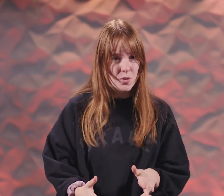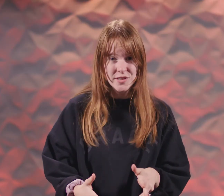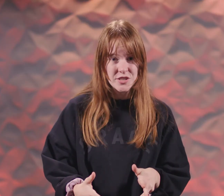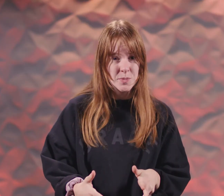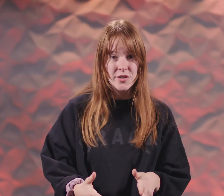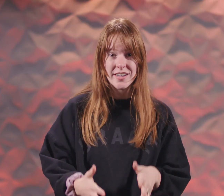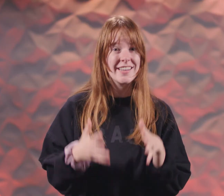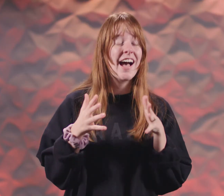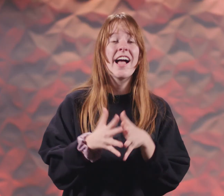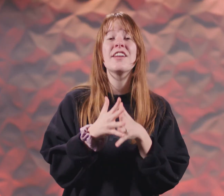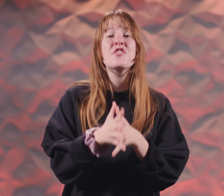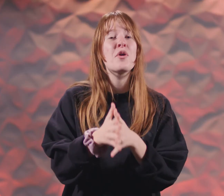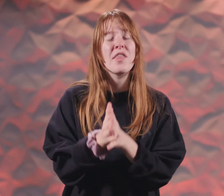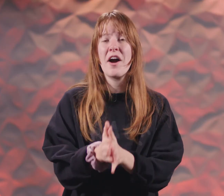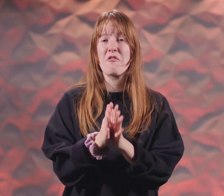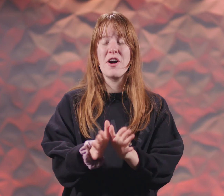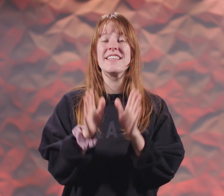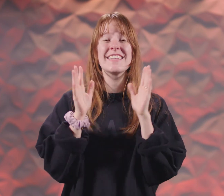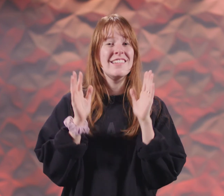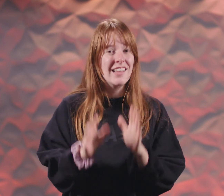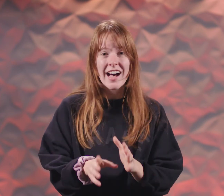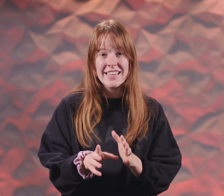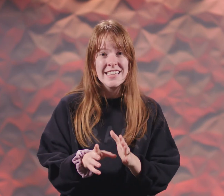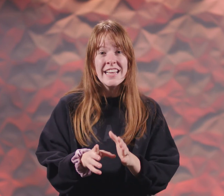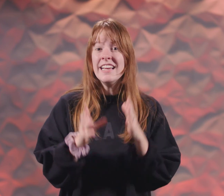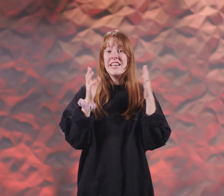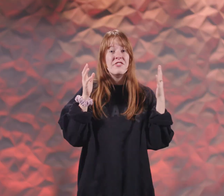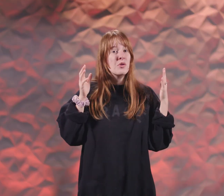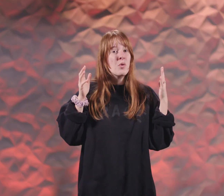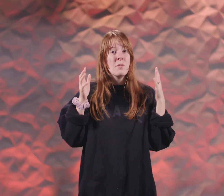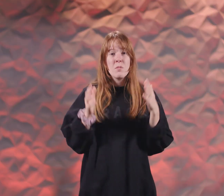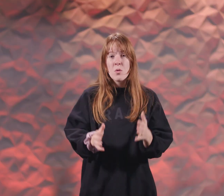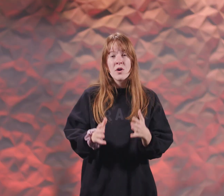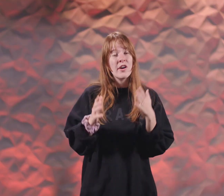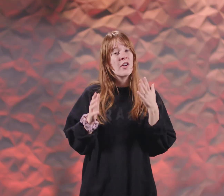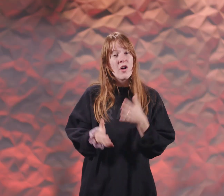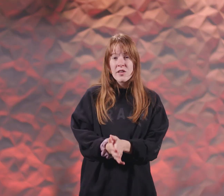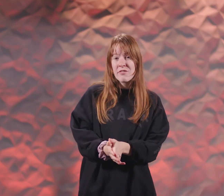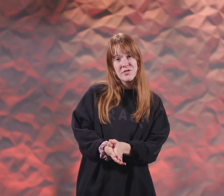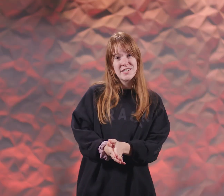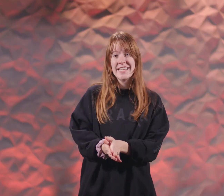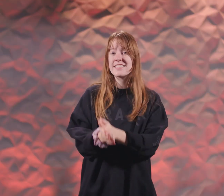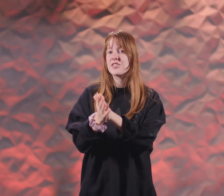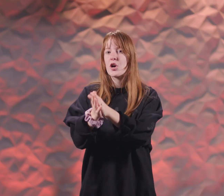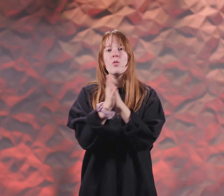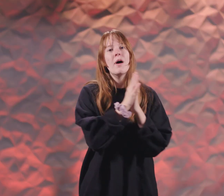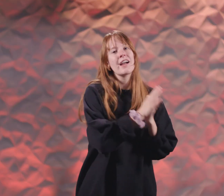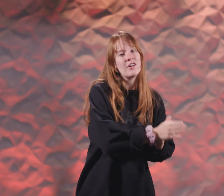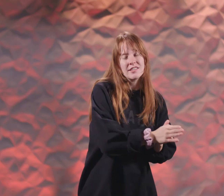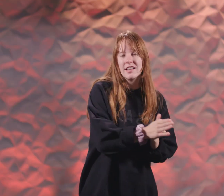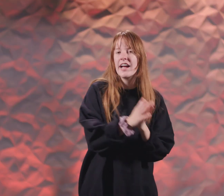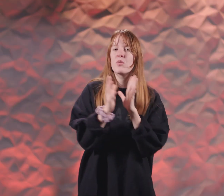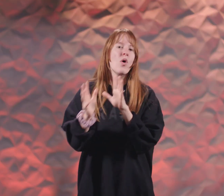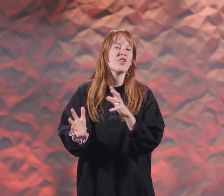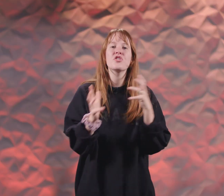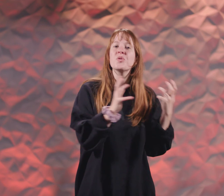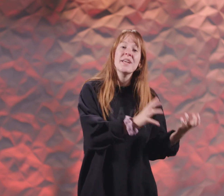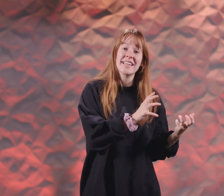Holy Spirit. I know that was a lot. If you want more on all of those things, go back online, watch the weekend